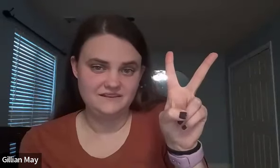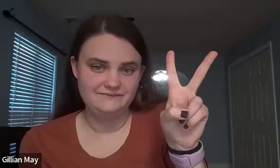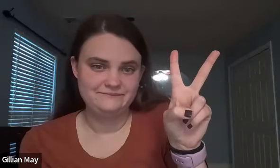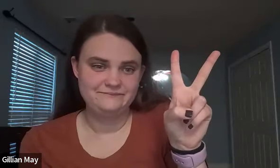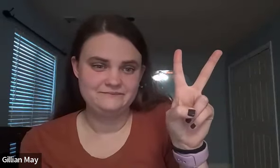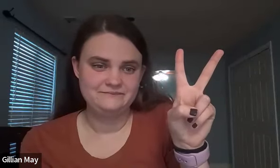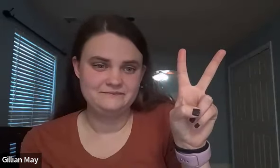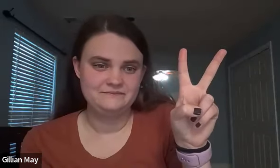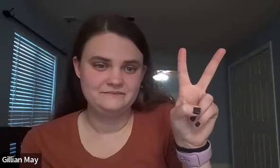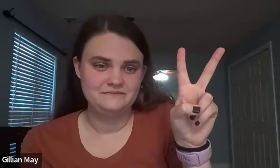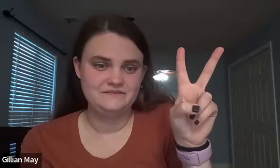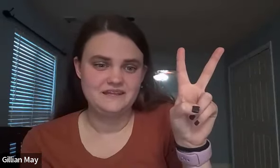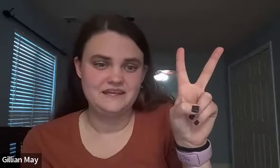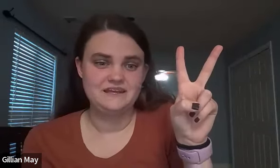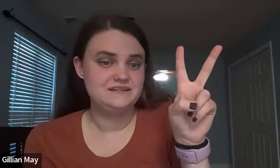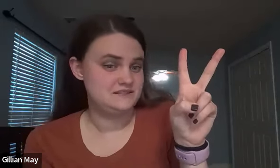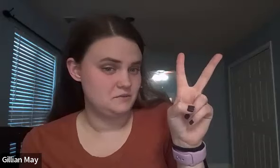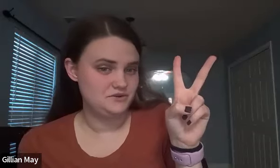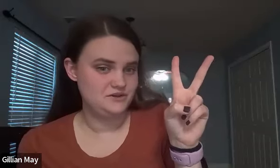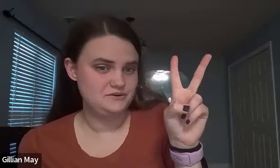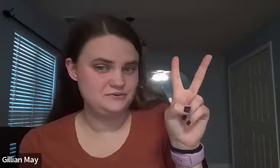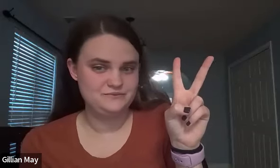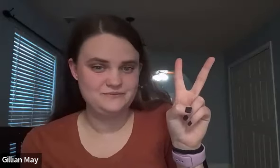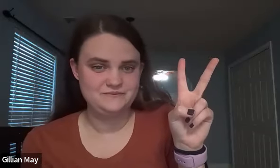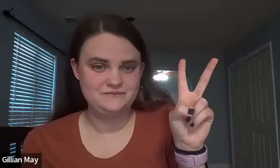V. Then W.